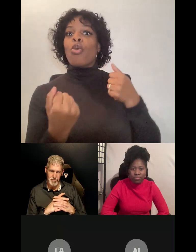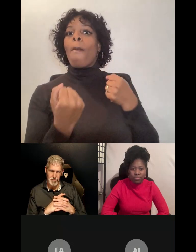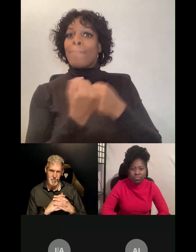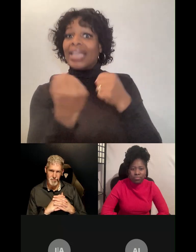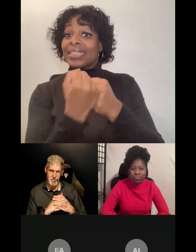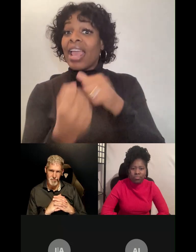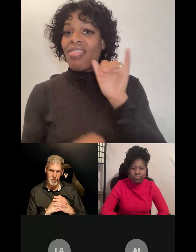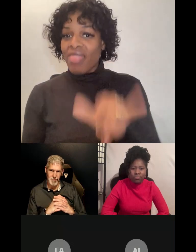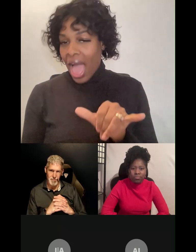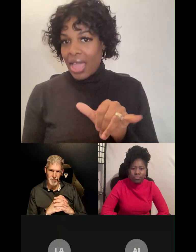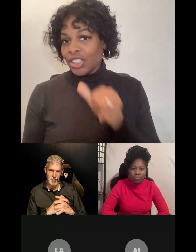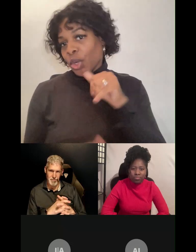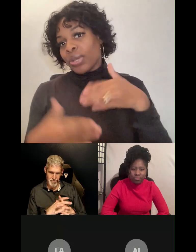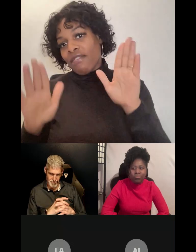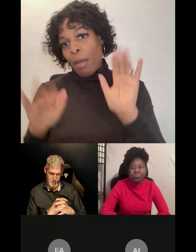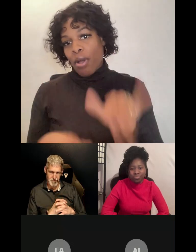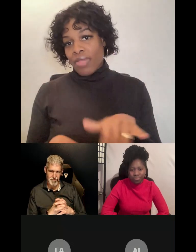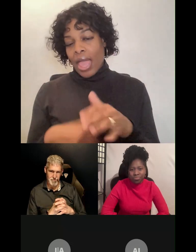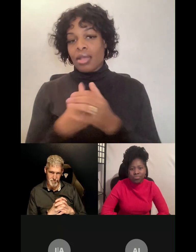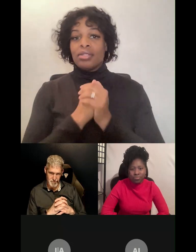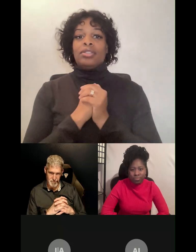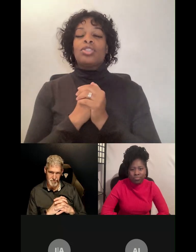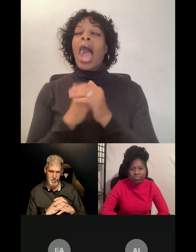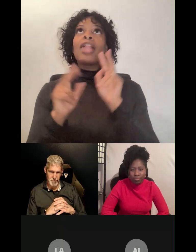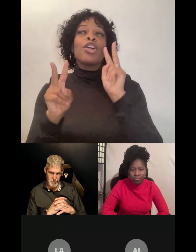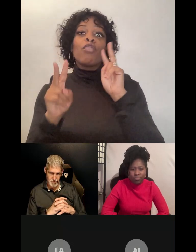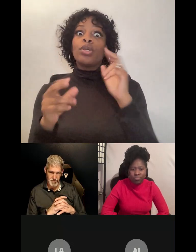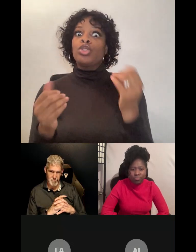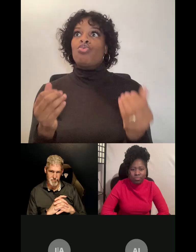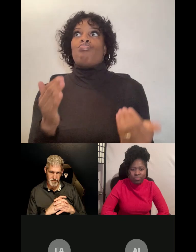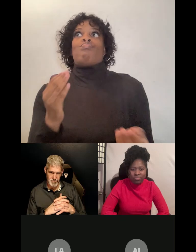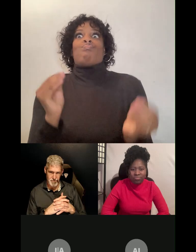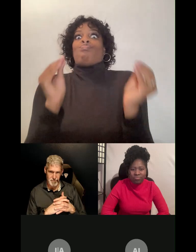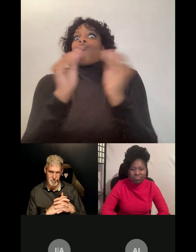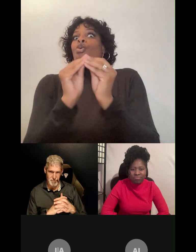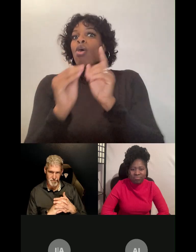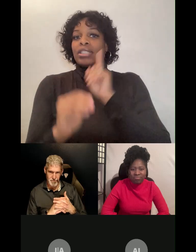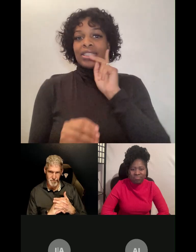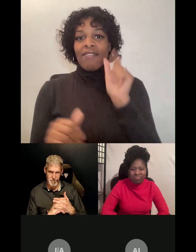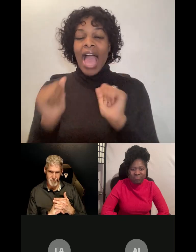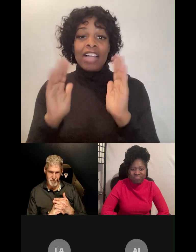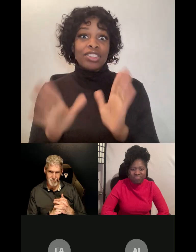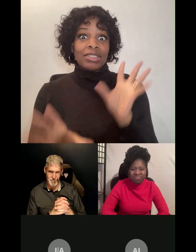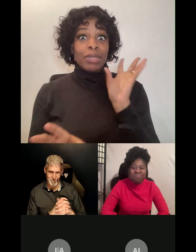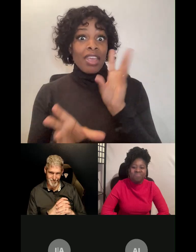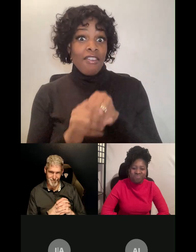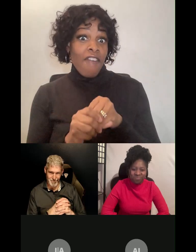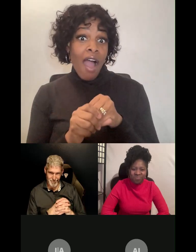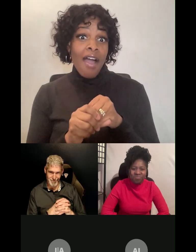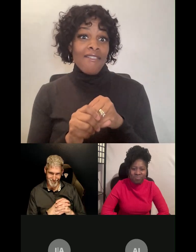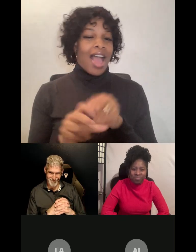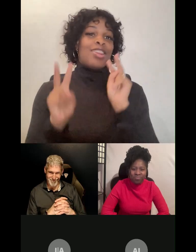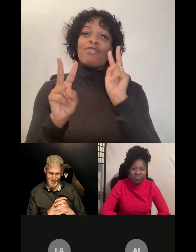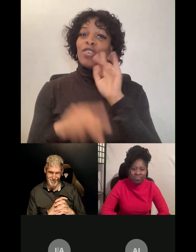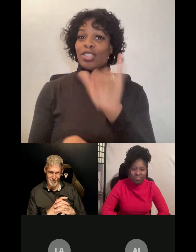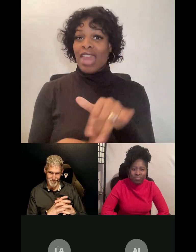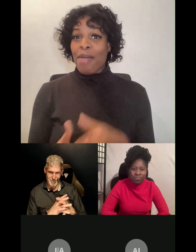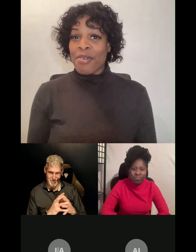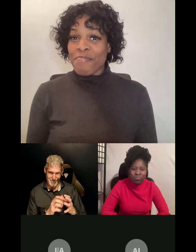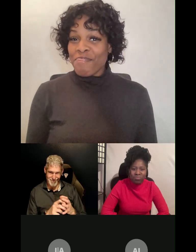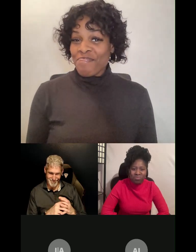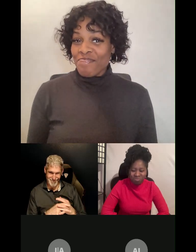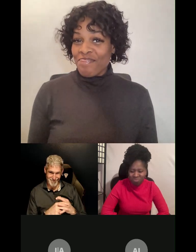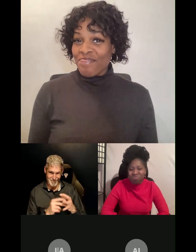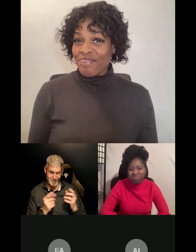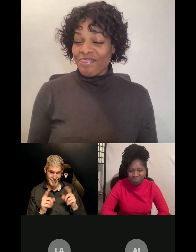we need to maintain that and don't give up on that. So I look forward to more stuff action being involved. I look forward to